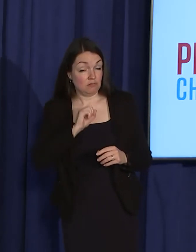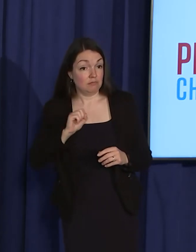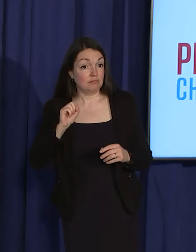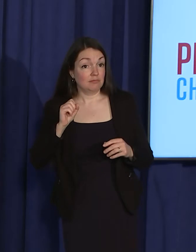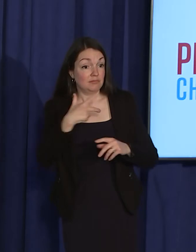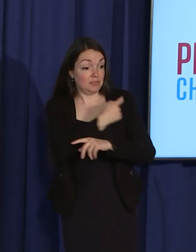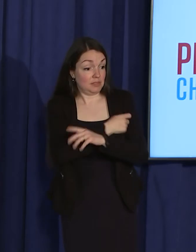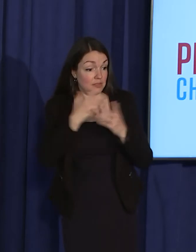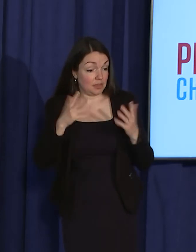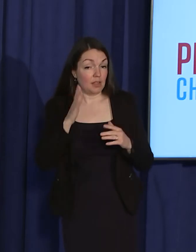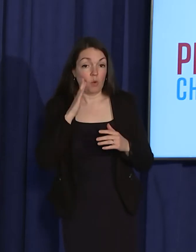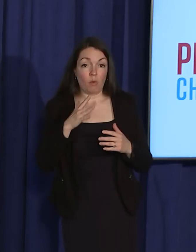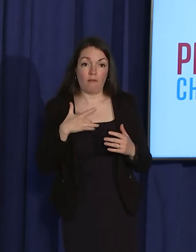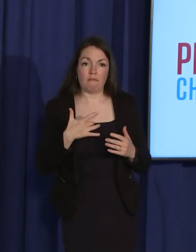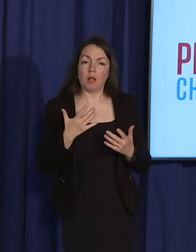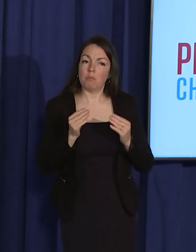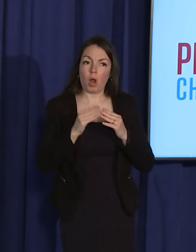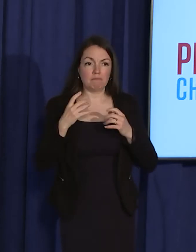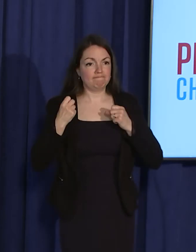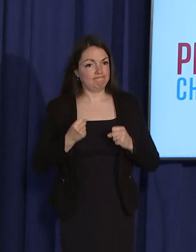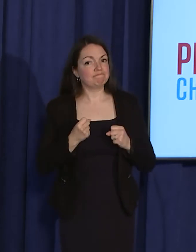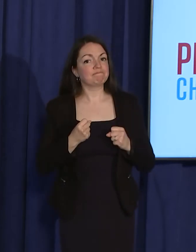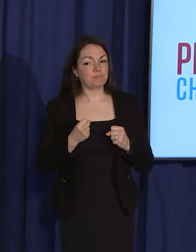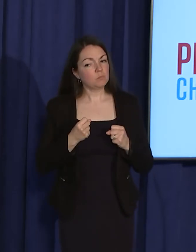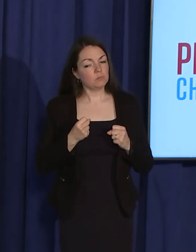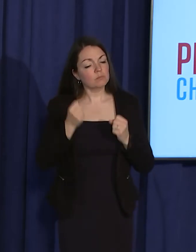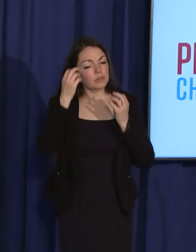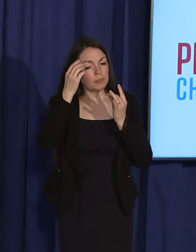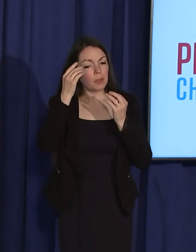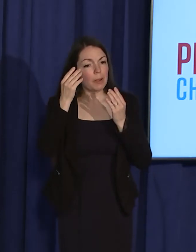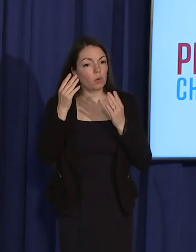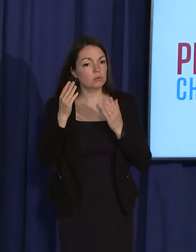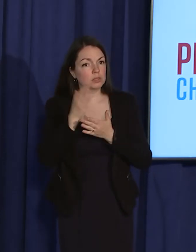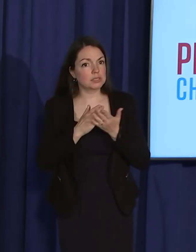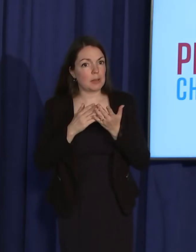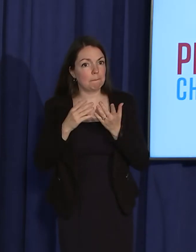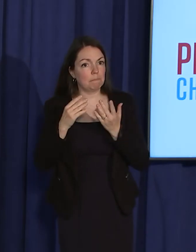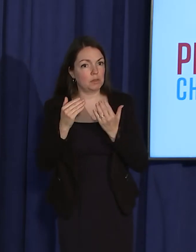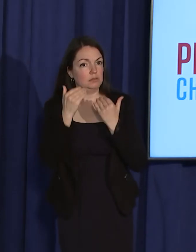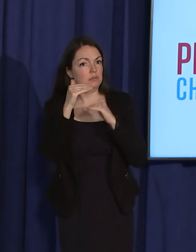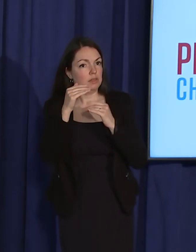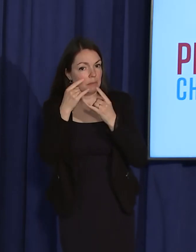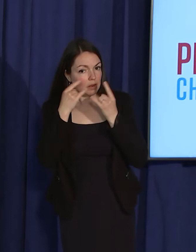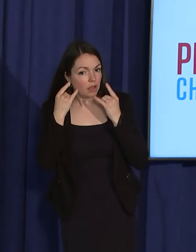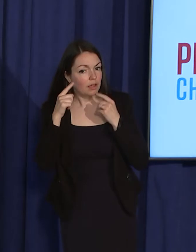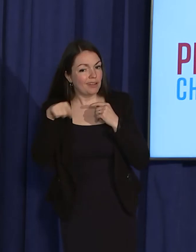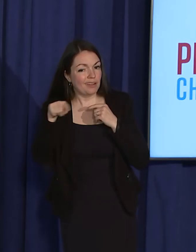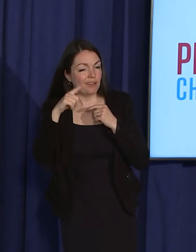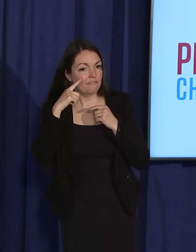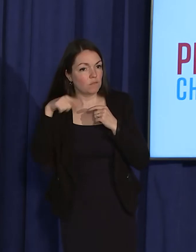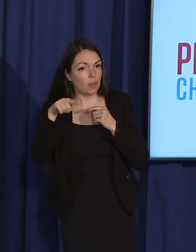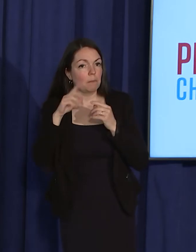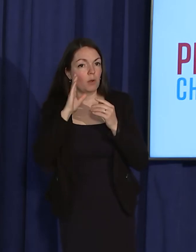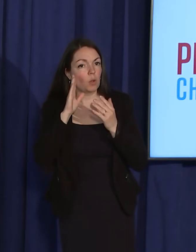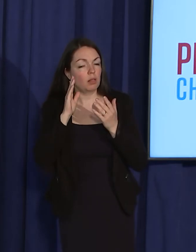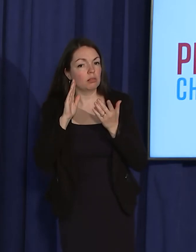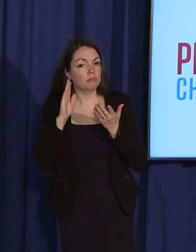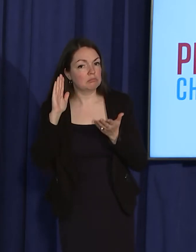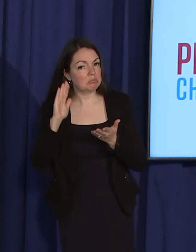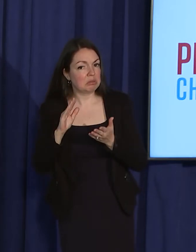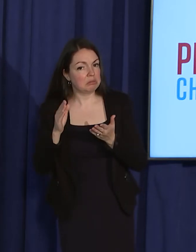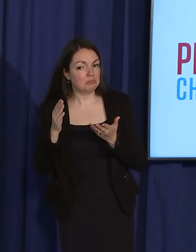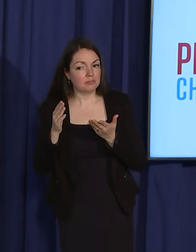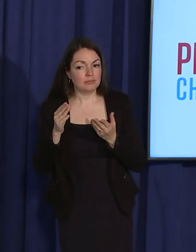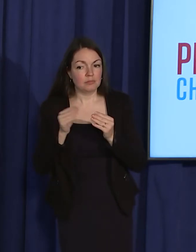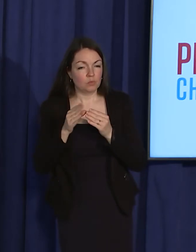more confident about being able to, think about loosening some restrictions there too. I think mostly, though, it's going to be when we can really